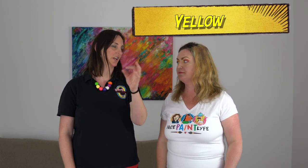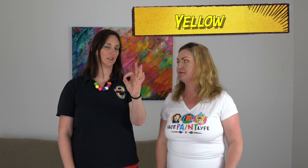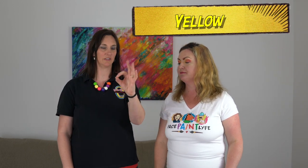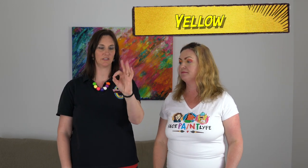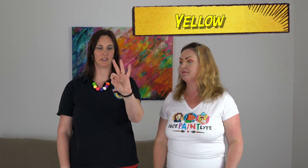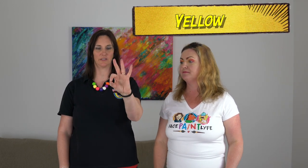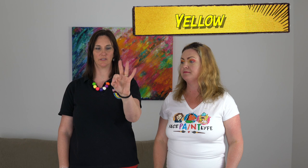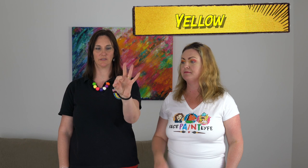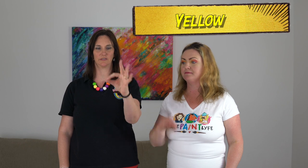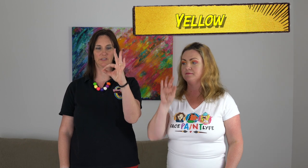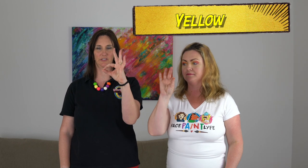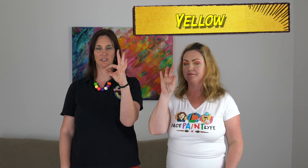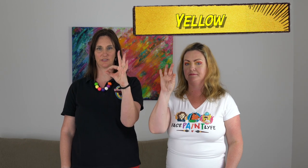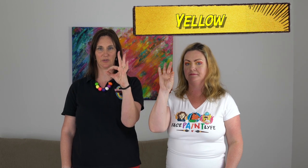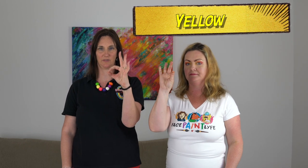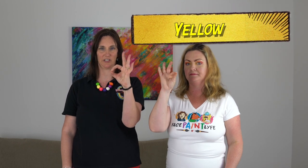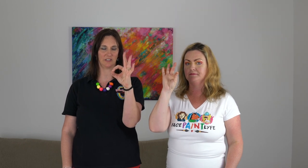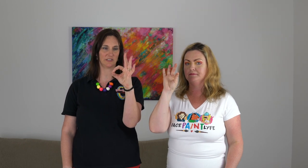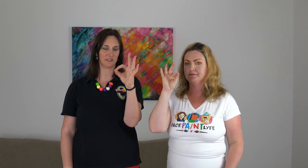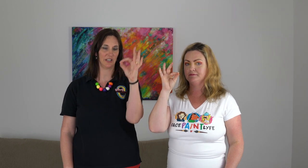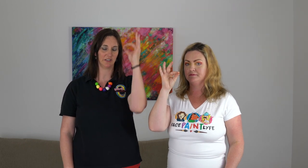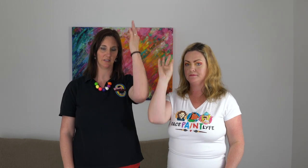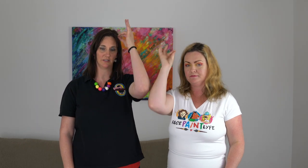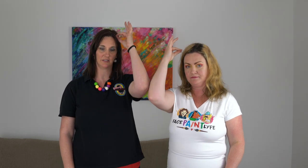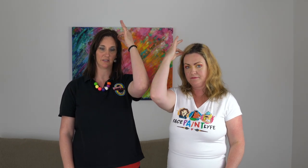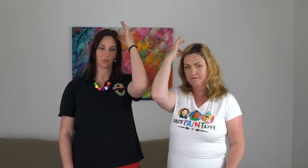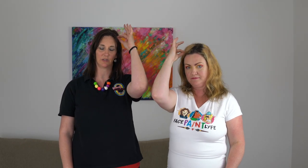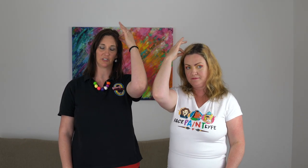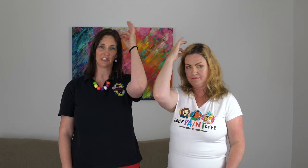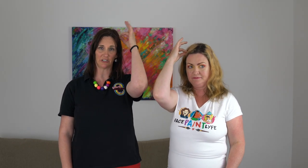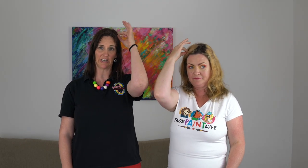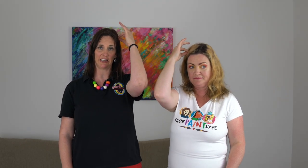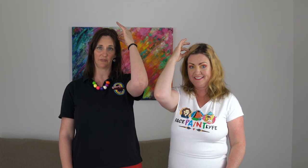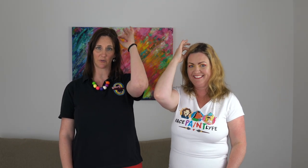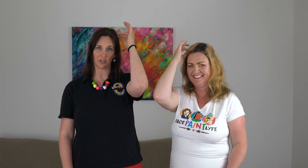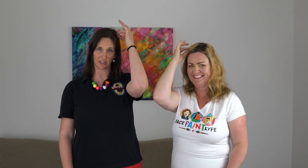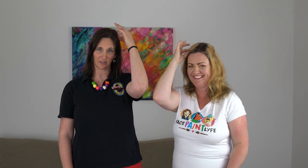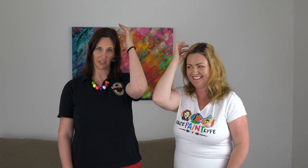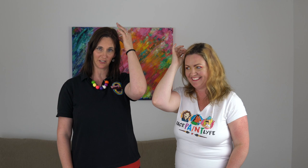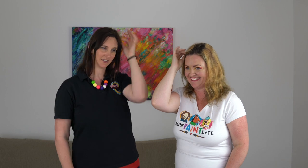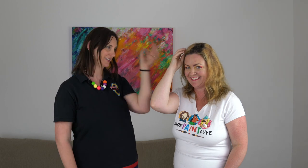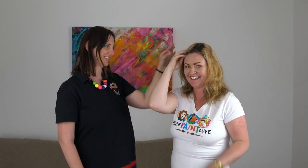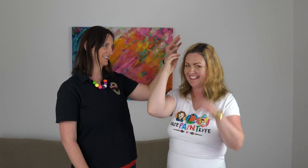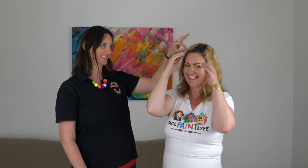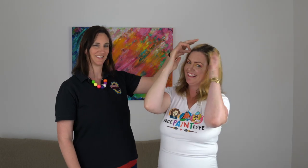Yellow, so you do this with your fingers and you put it on your yellow hair, if you've got yellow hair.